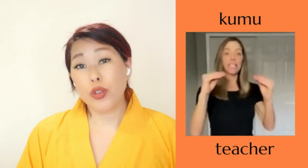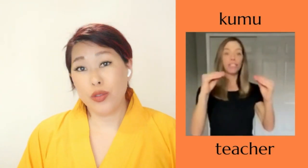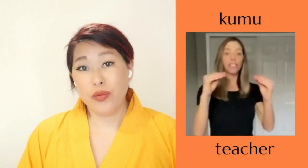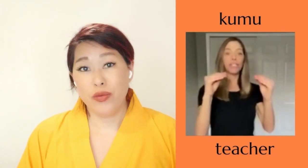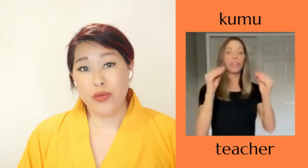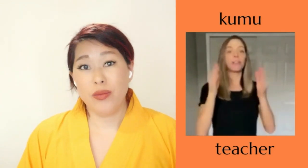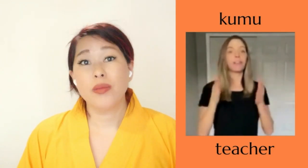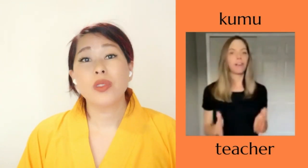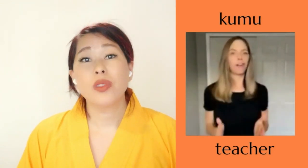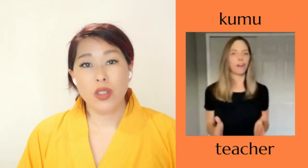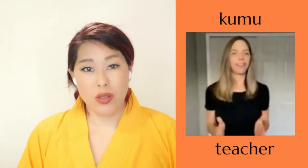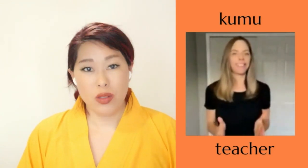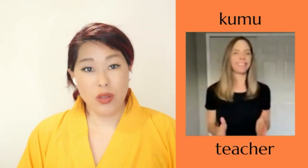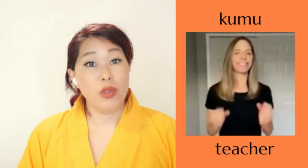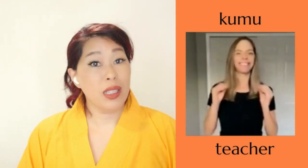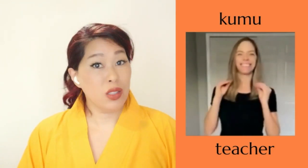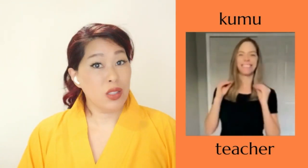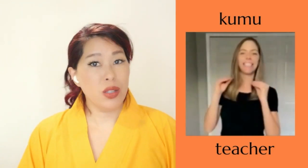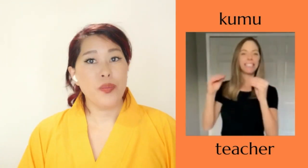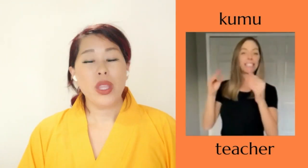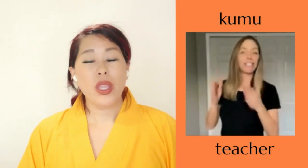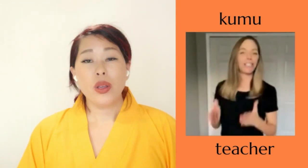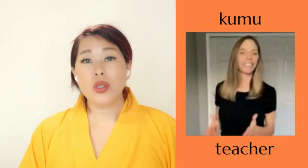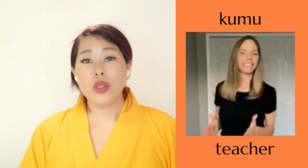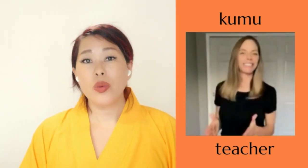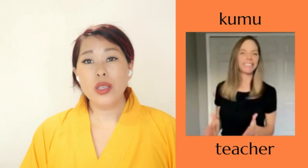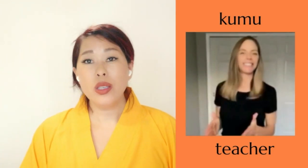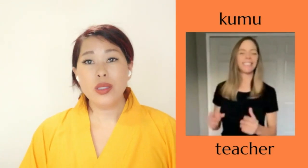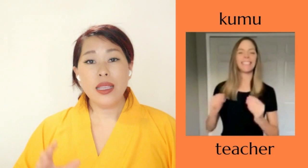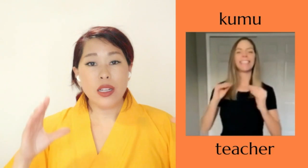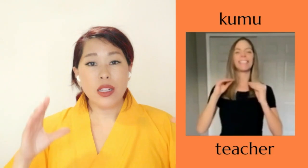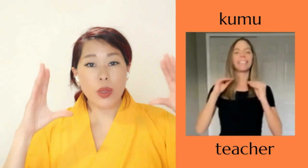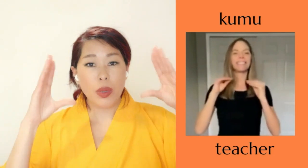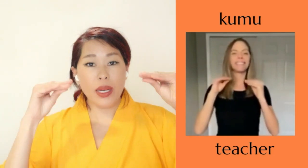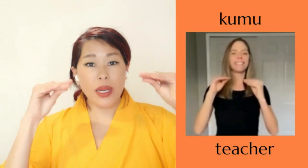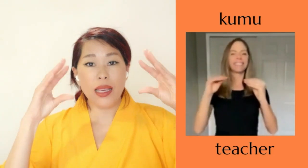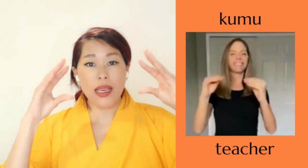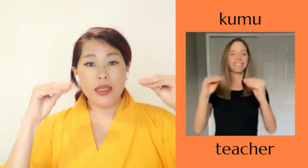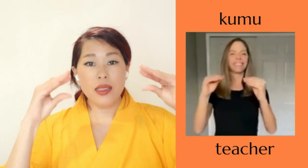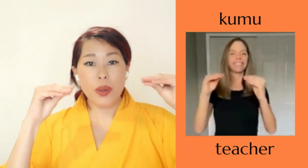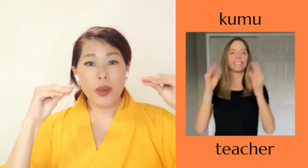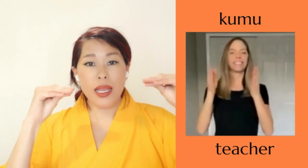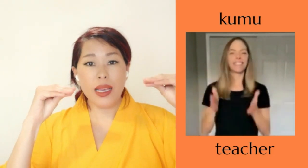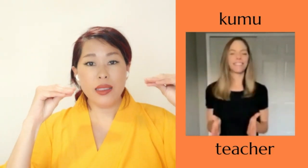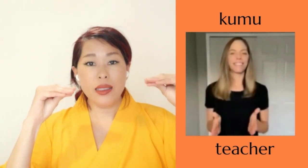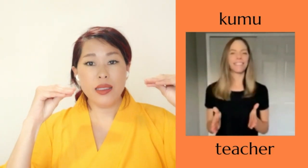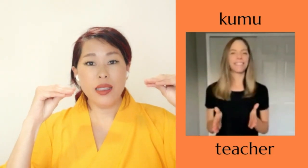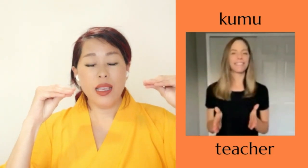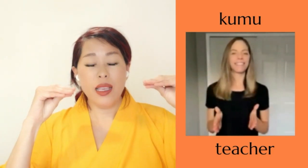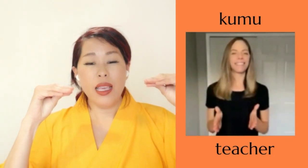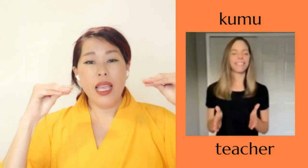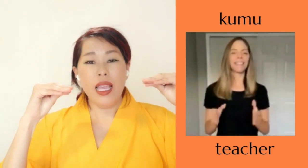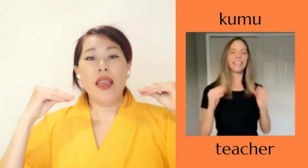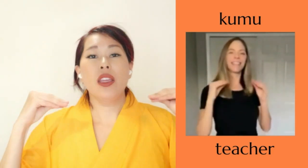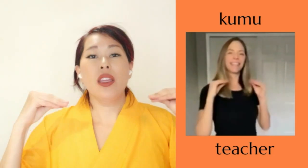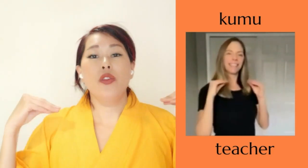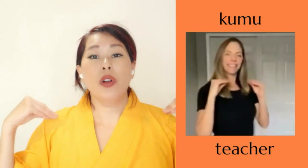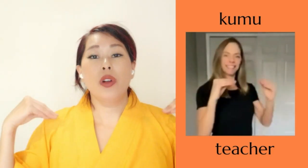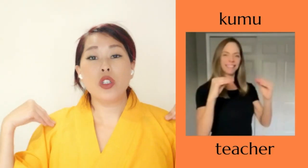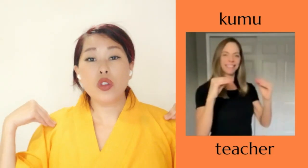Kumu. Kumu, that's good. Okay, so the way that you sign that is make puppet hands, and